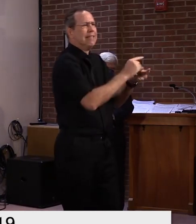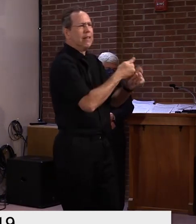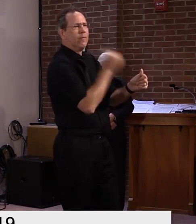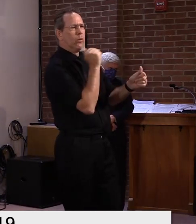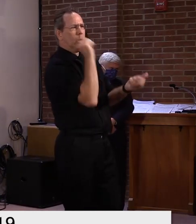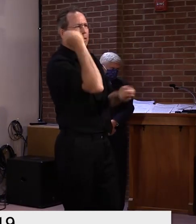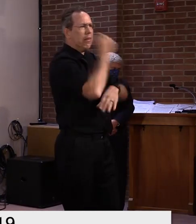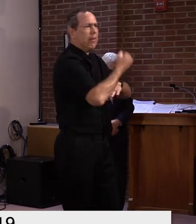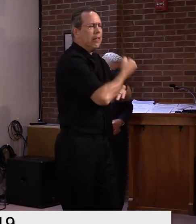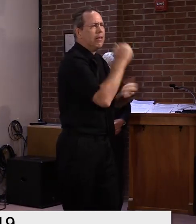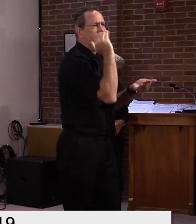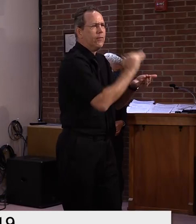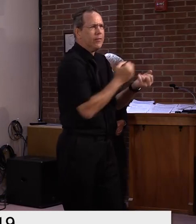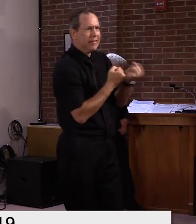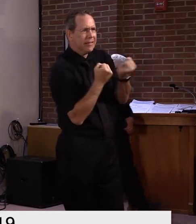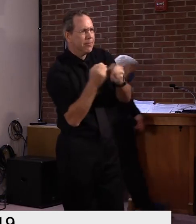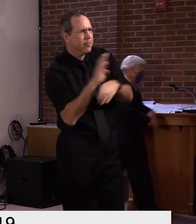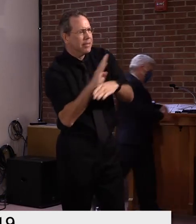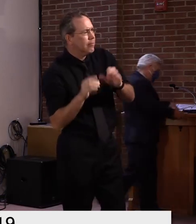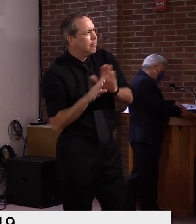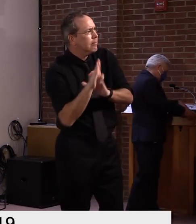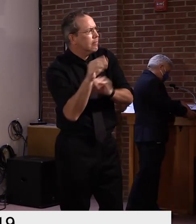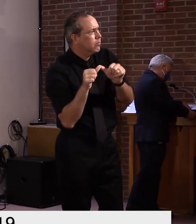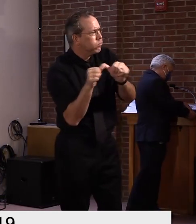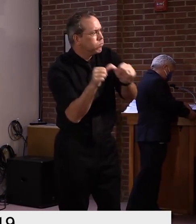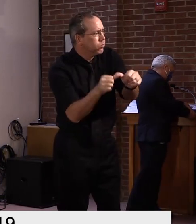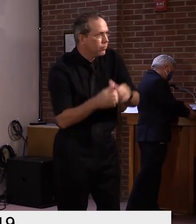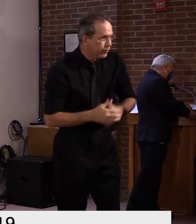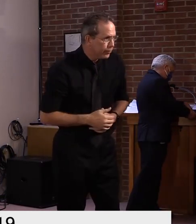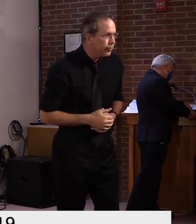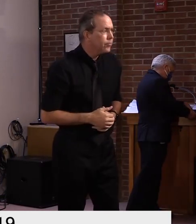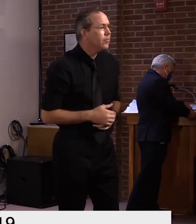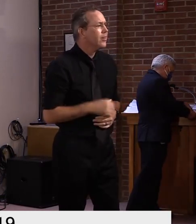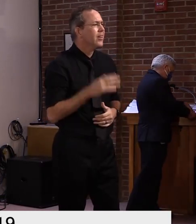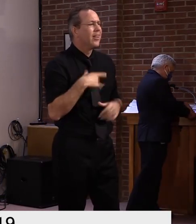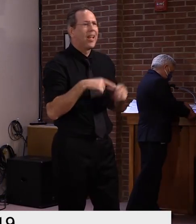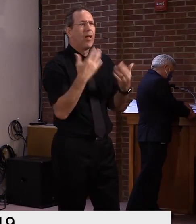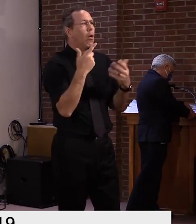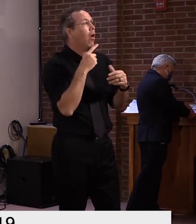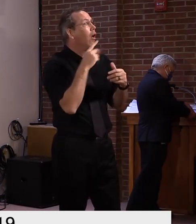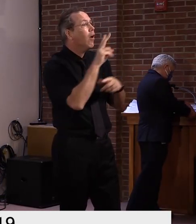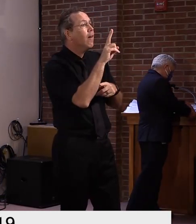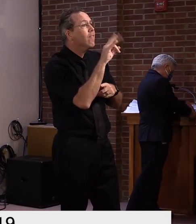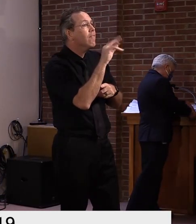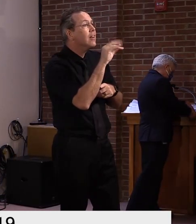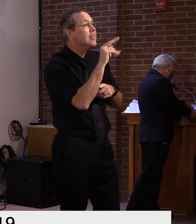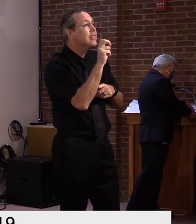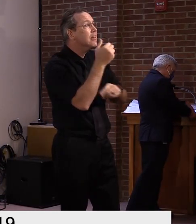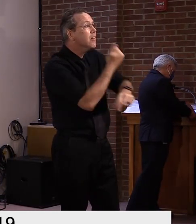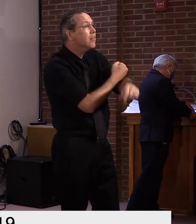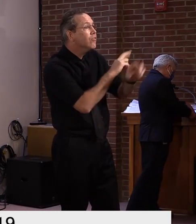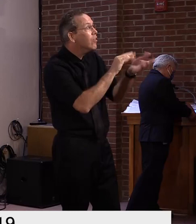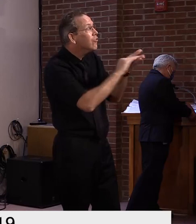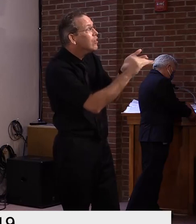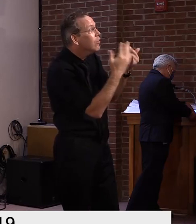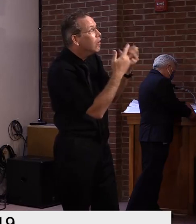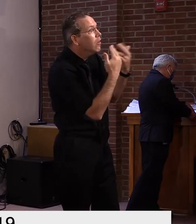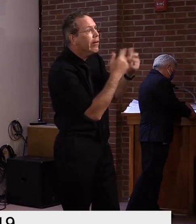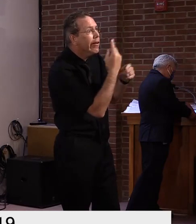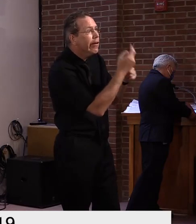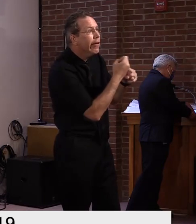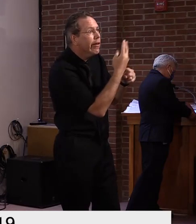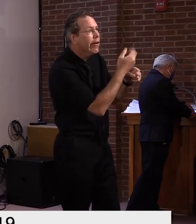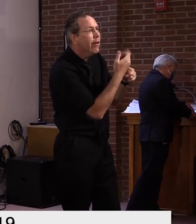waiting until we have a vaccine, because employers are making decisions right now about whether to fight to stay